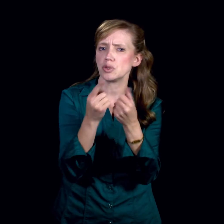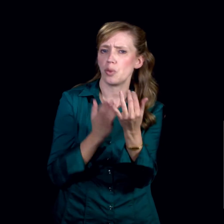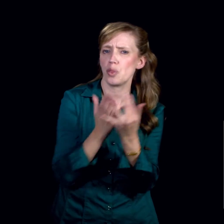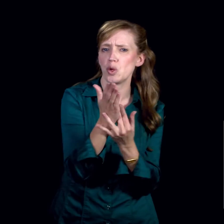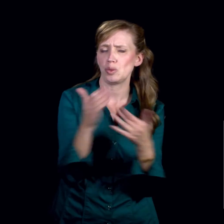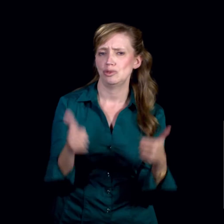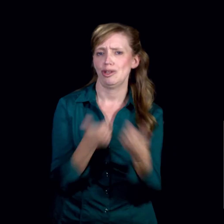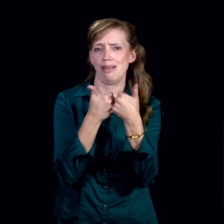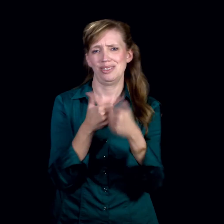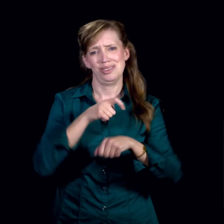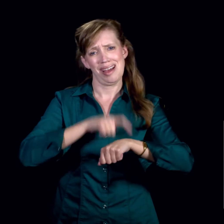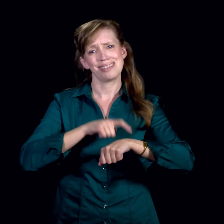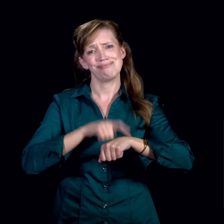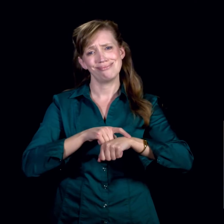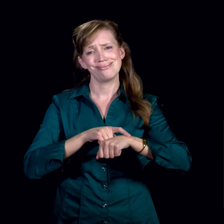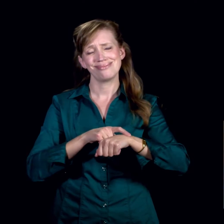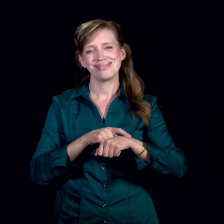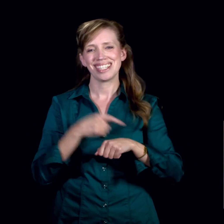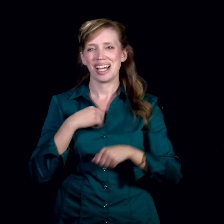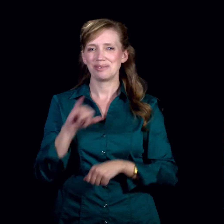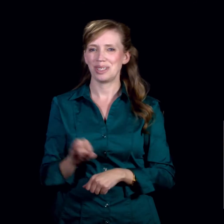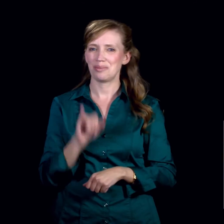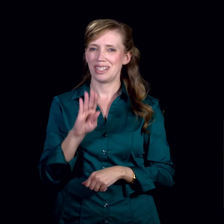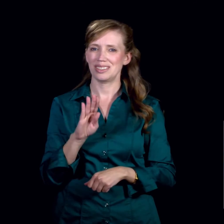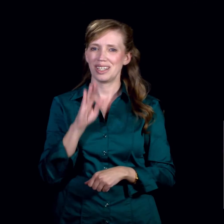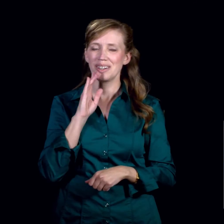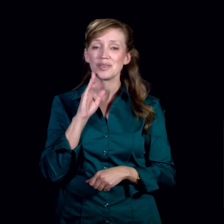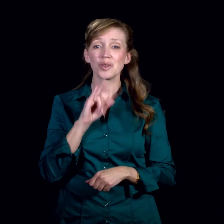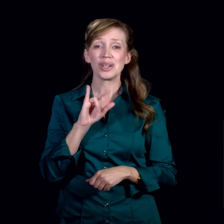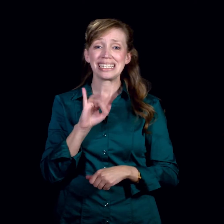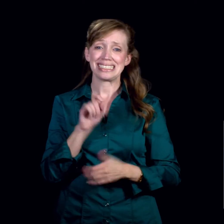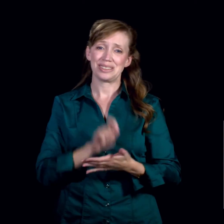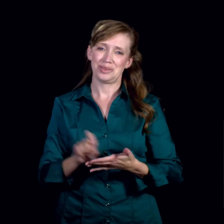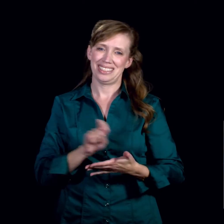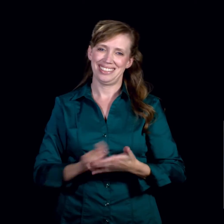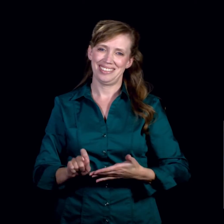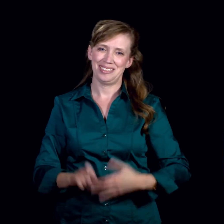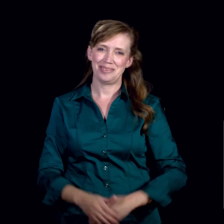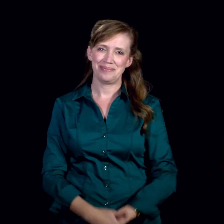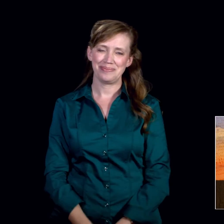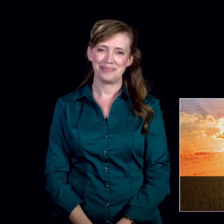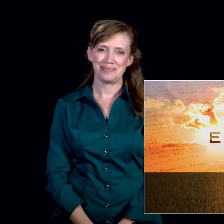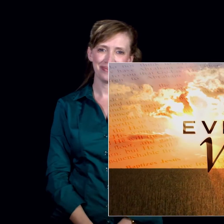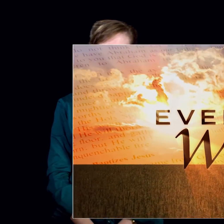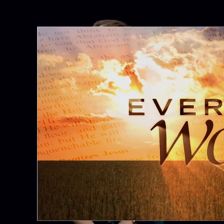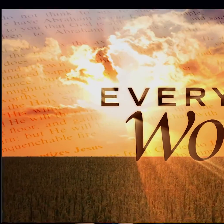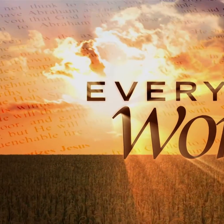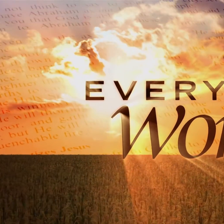challenge. I'm John Bradshaw for It Is Written. Let's live today by every word.